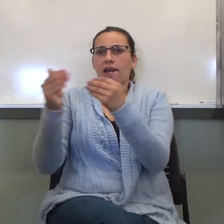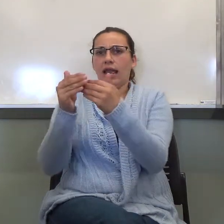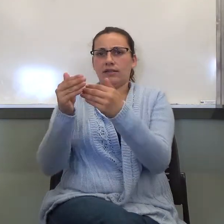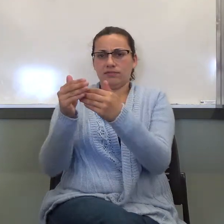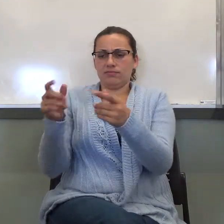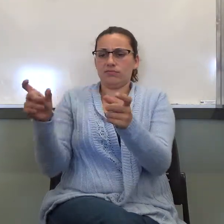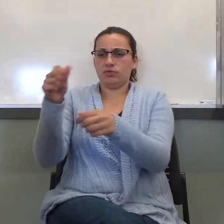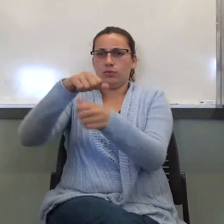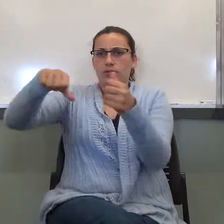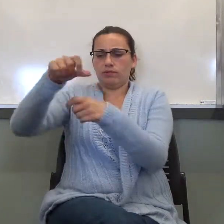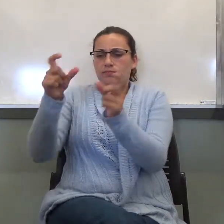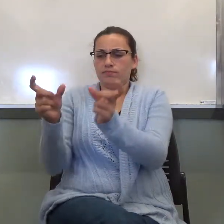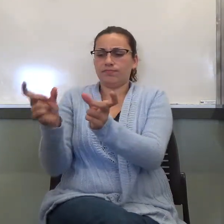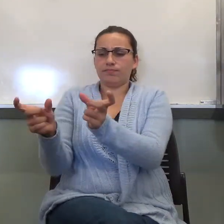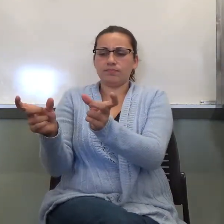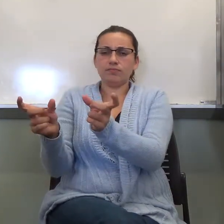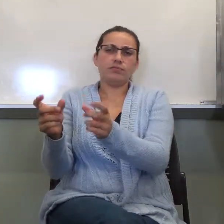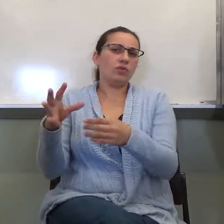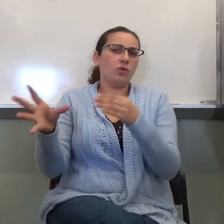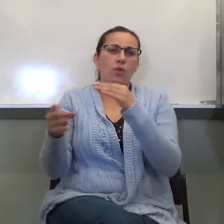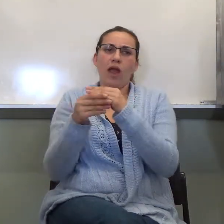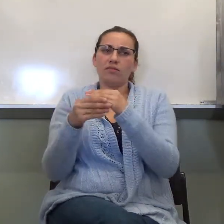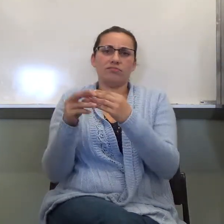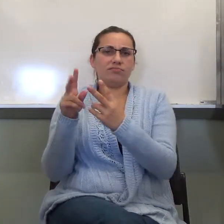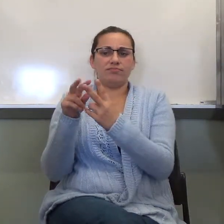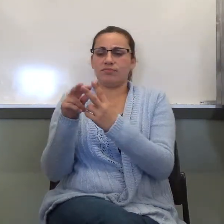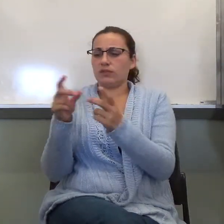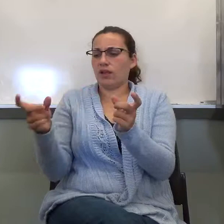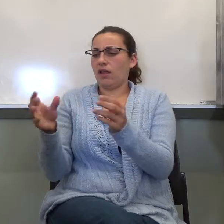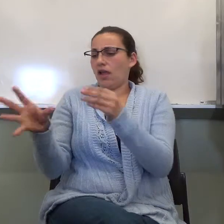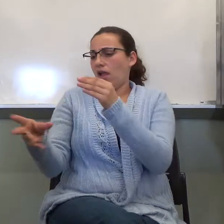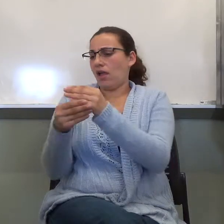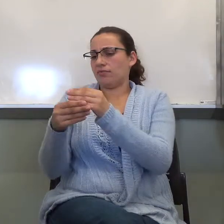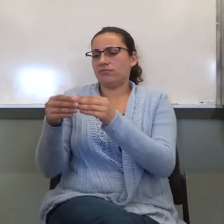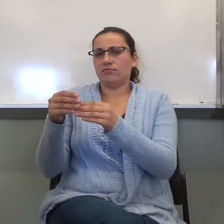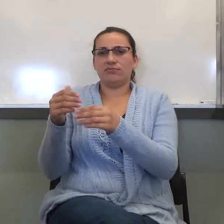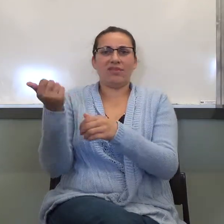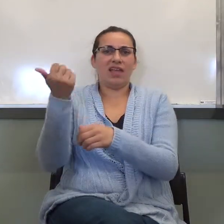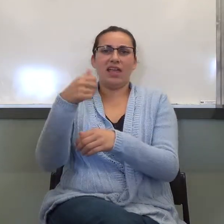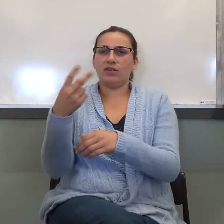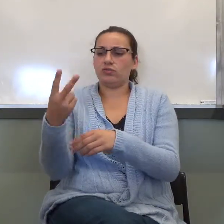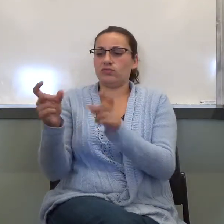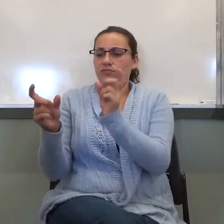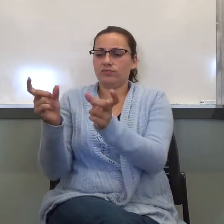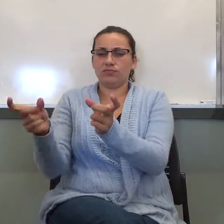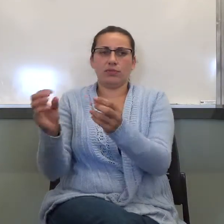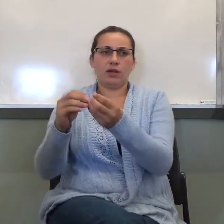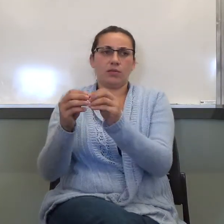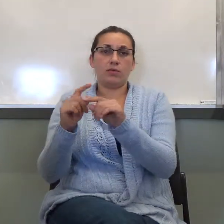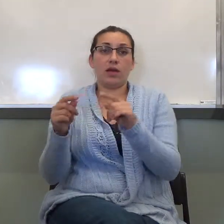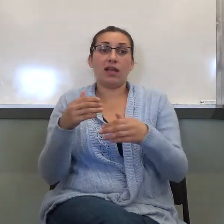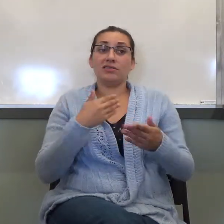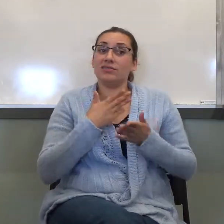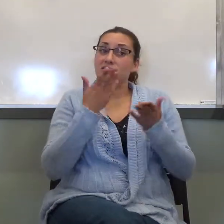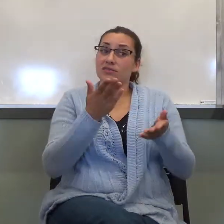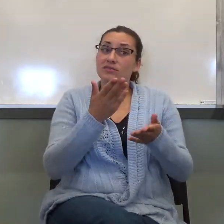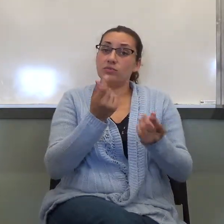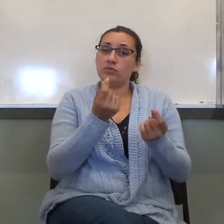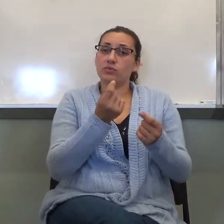can add any two we want. That's totally up to us. I suggest that we do these two first, because they